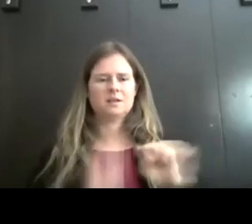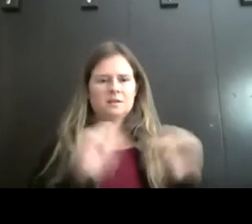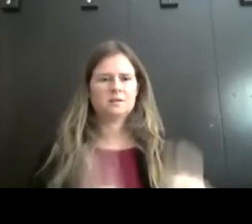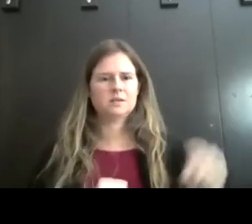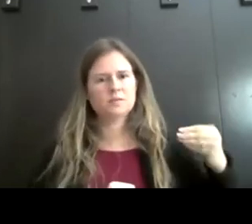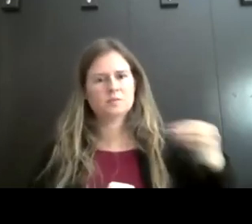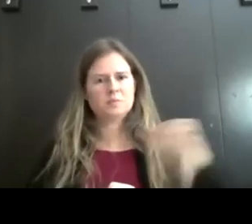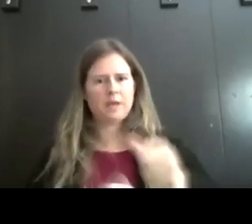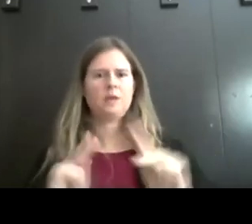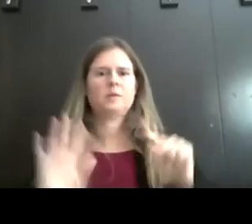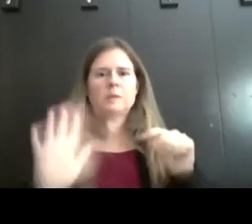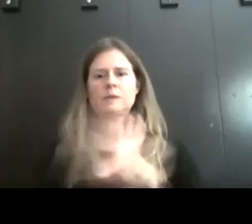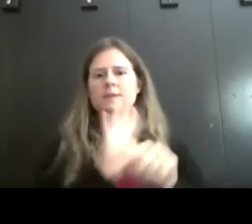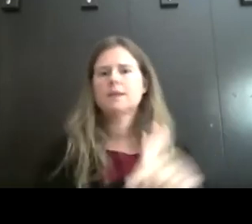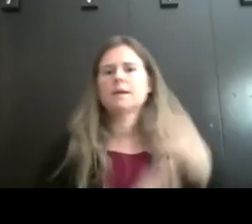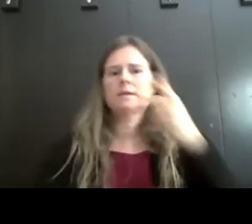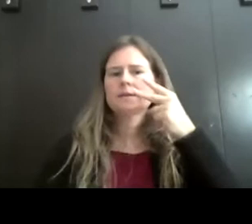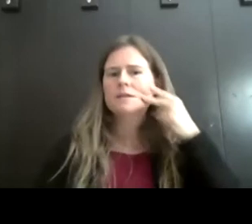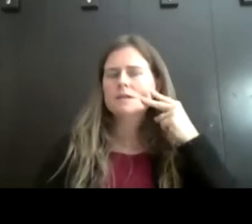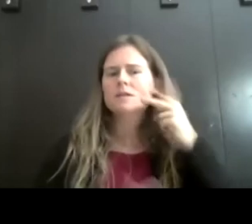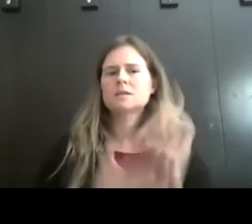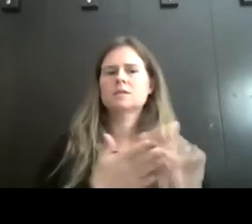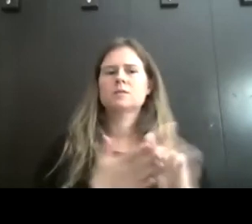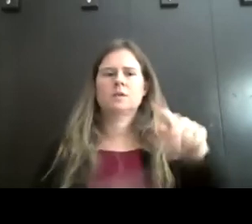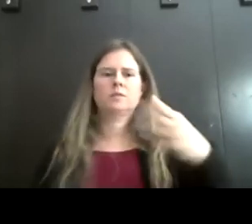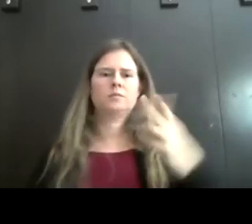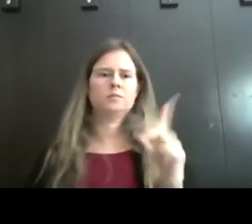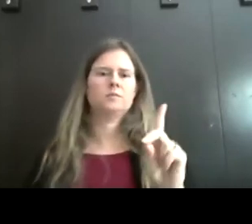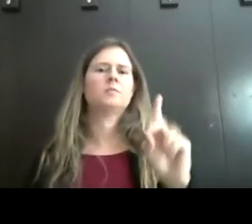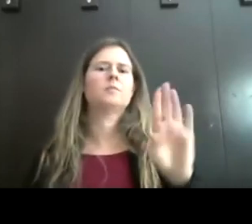people. It's written by Dr. Benjamin Madley.